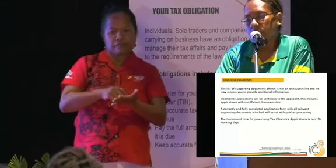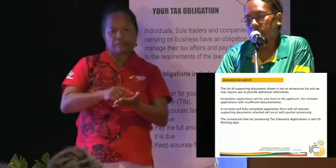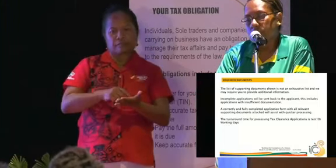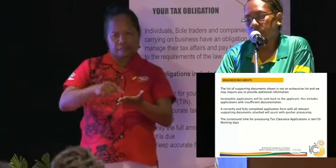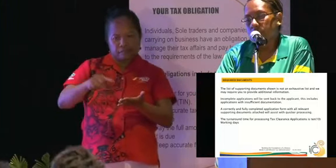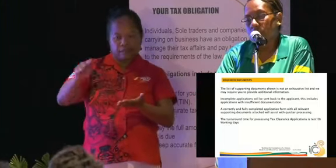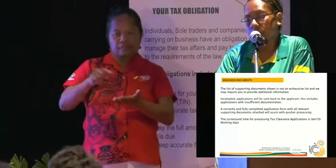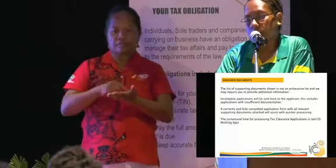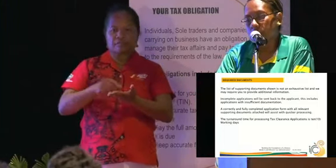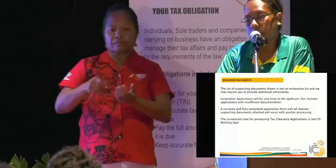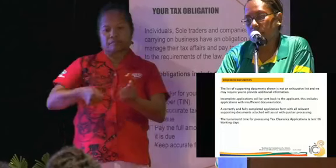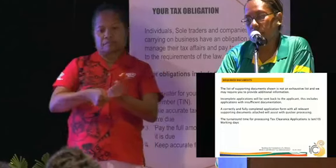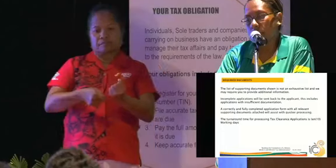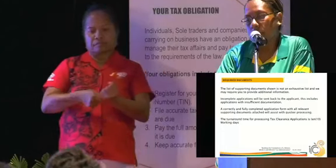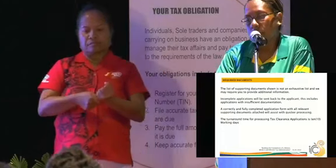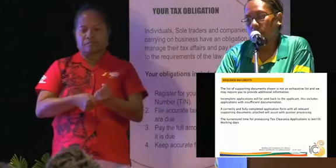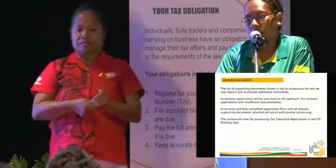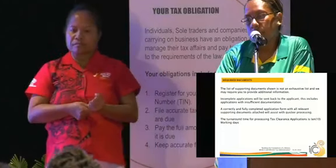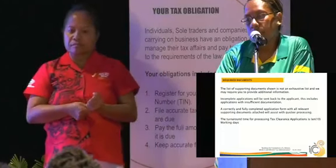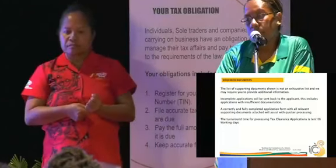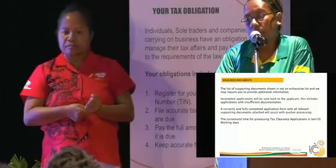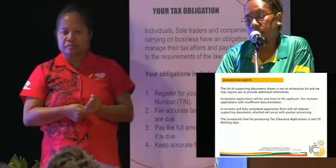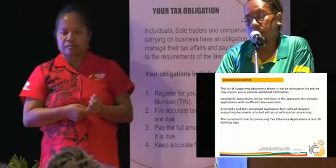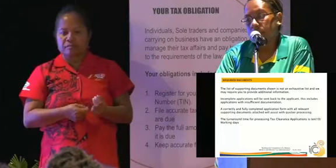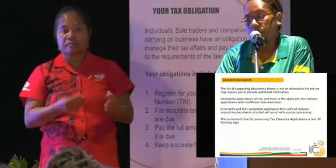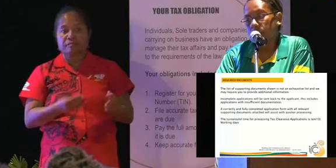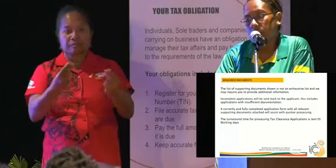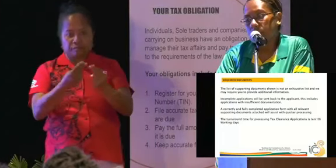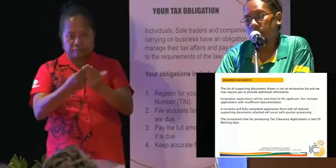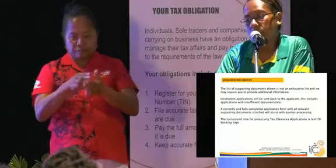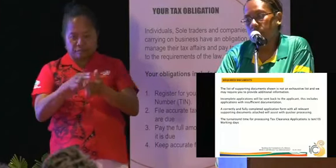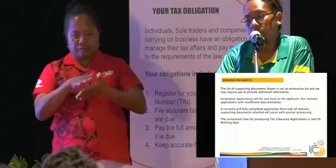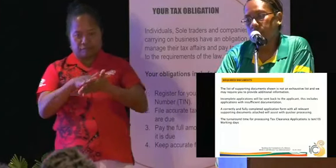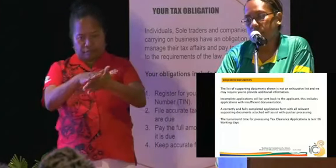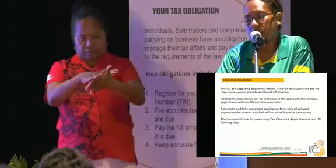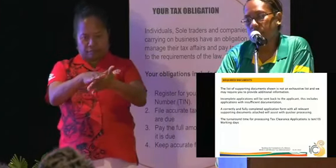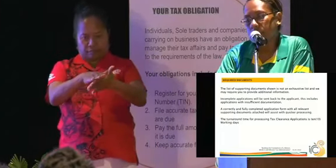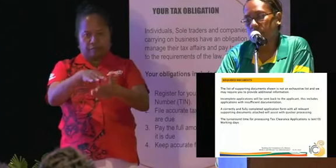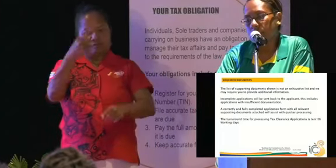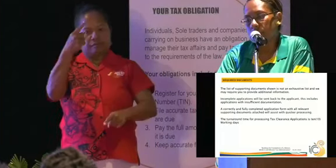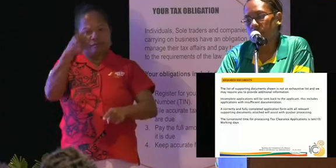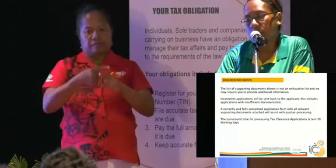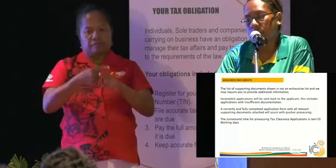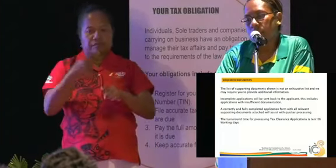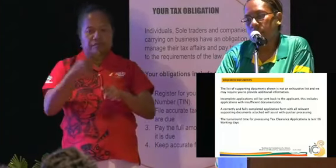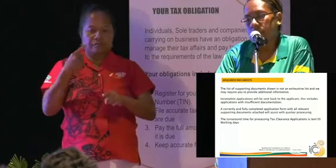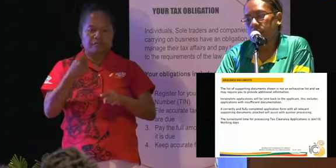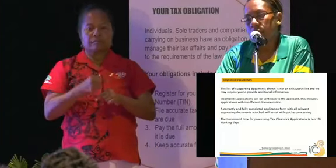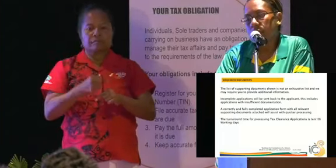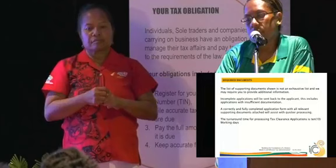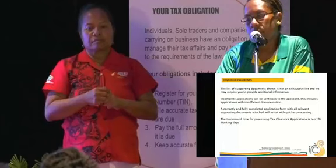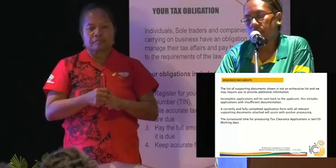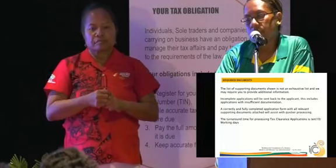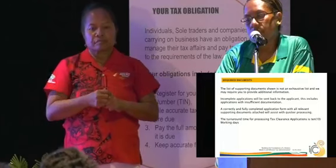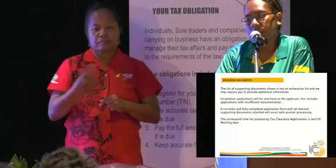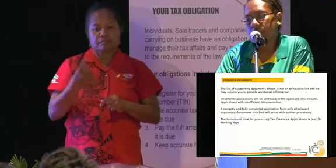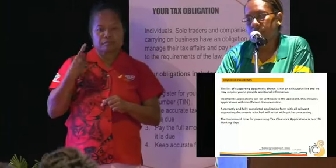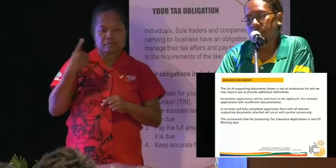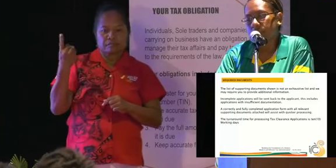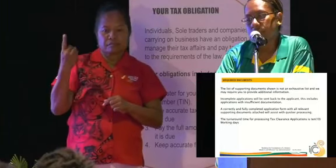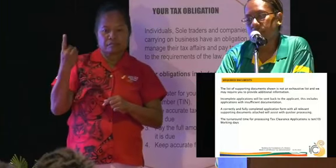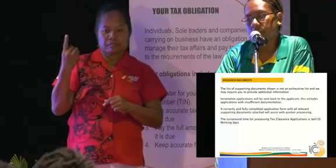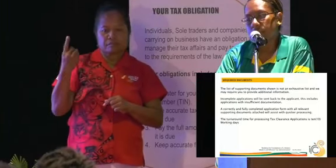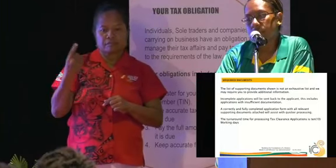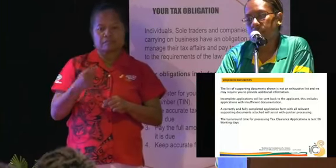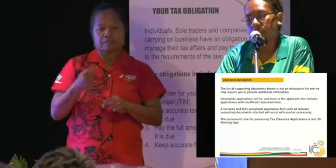supporting documents attached will assist with quicker processing. The turnaround time for